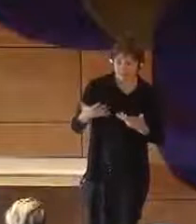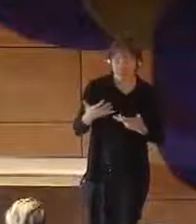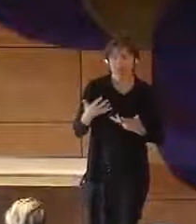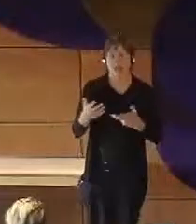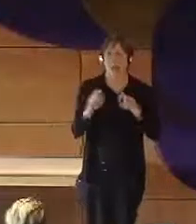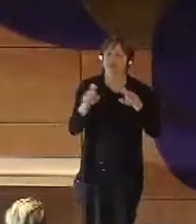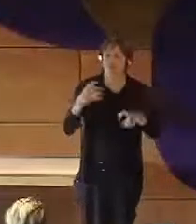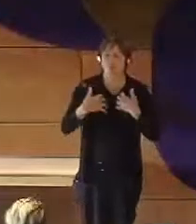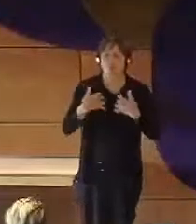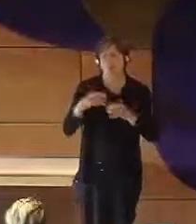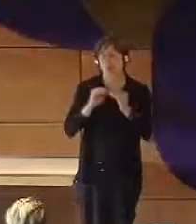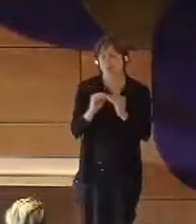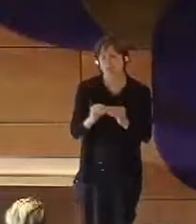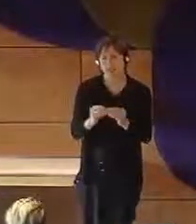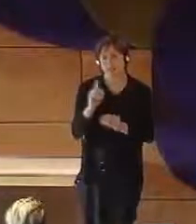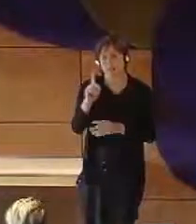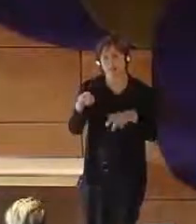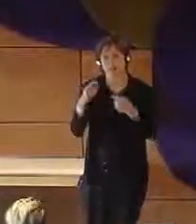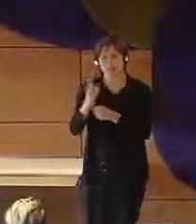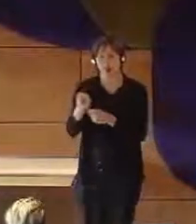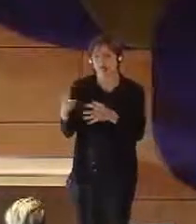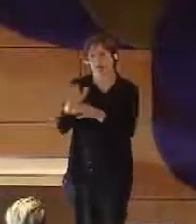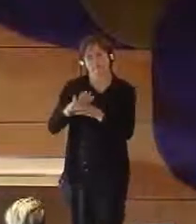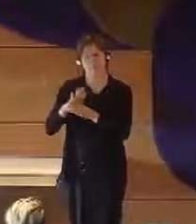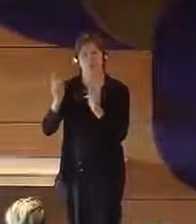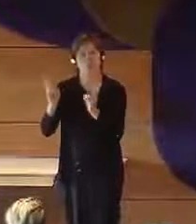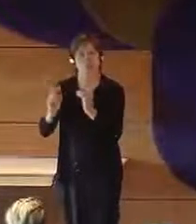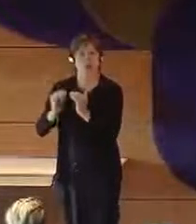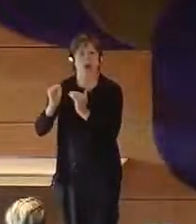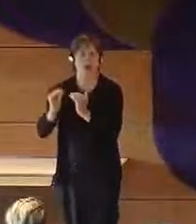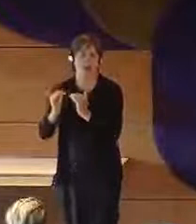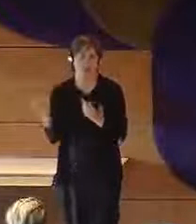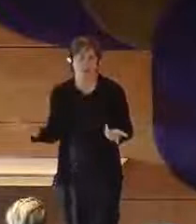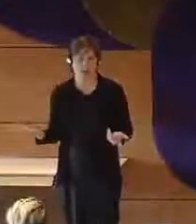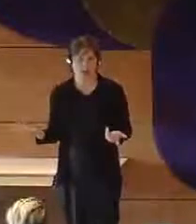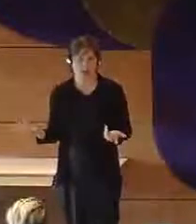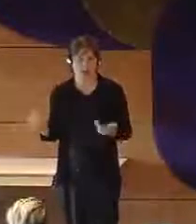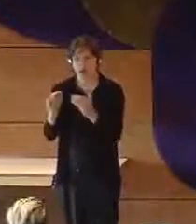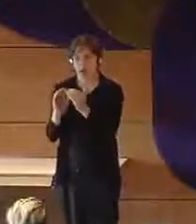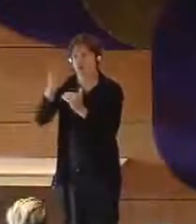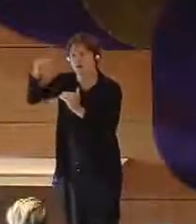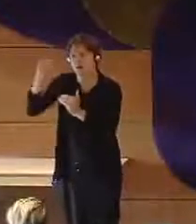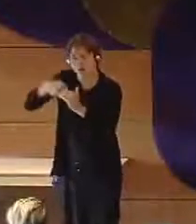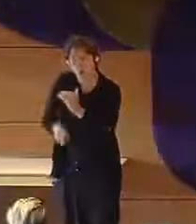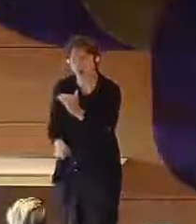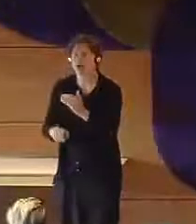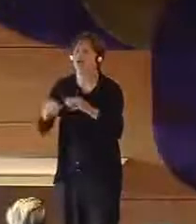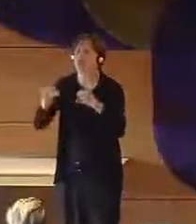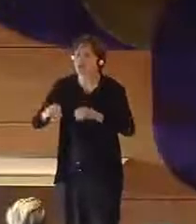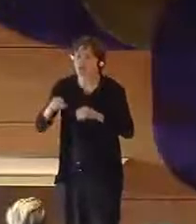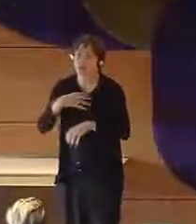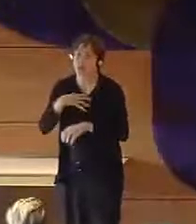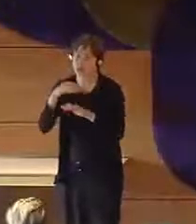normal range, if you fall outside the normal range, there's more likely to be a problem. So it's a clinical diagnosis. So